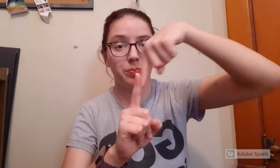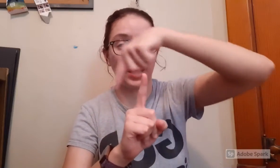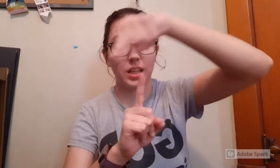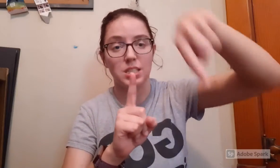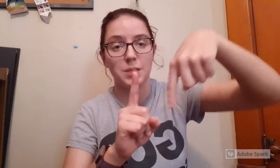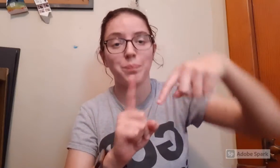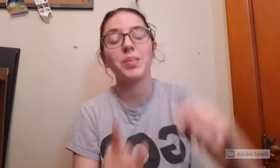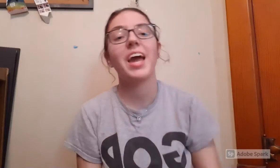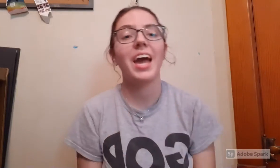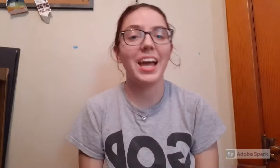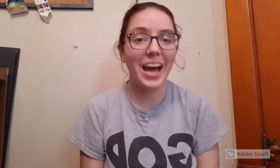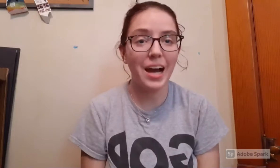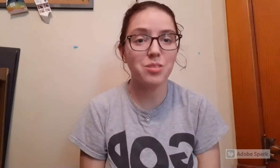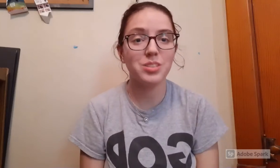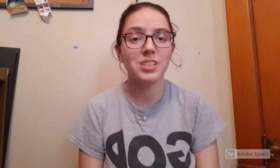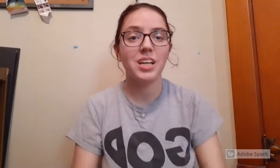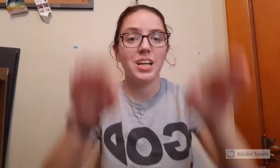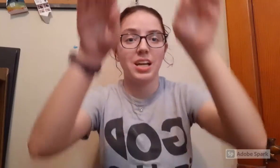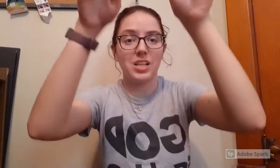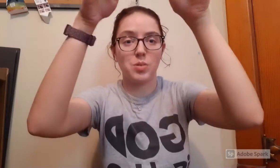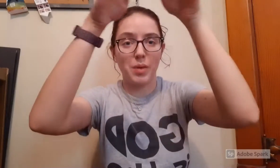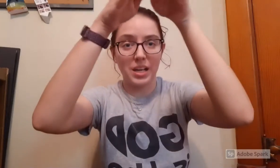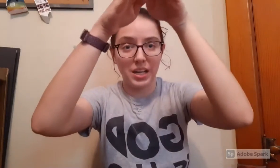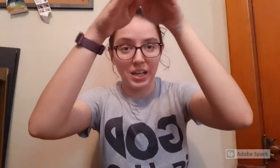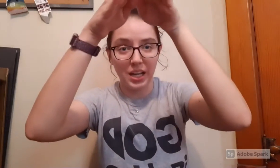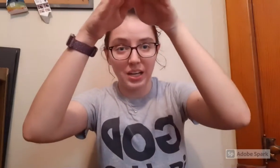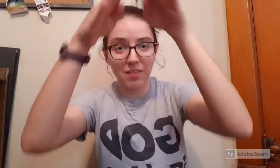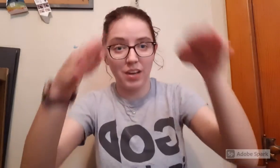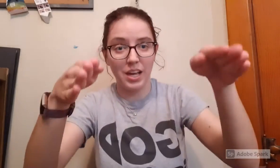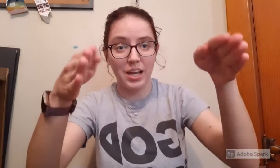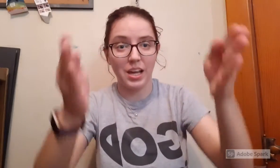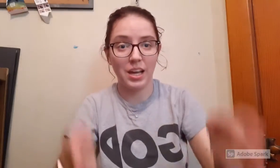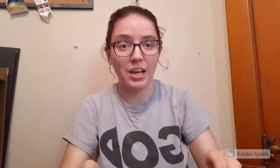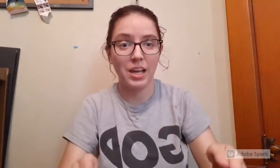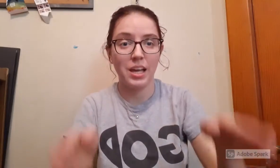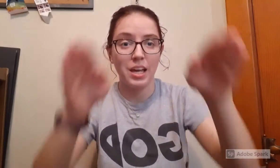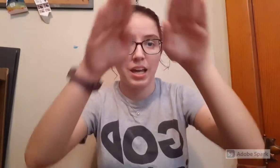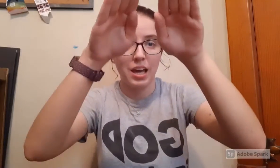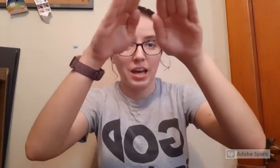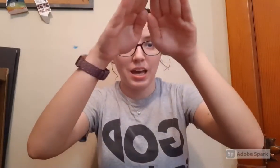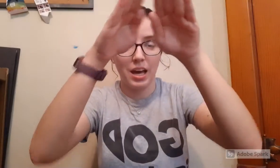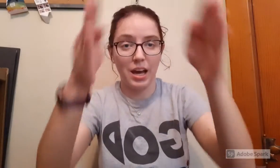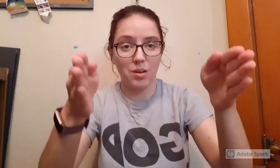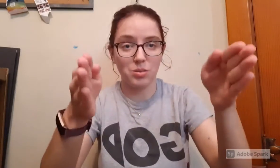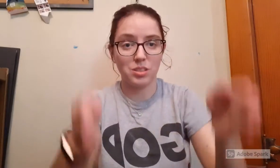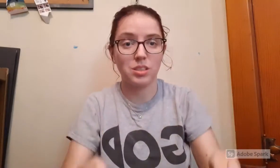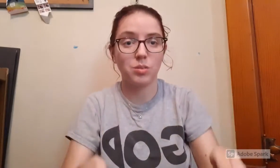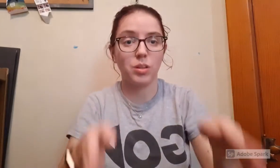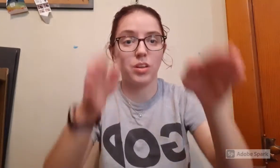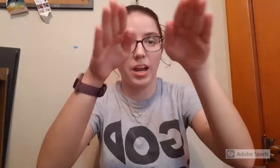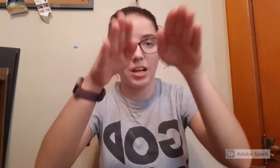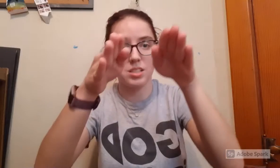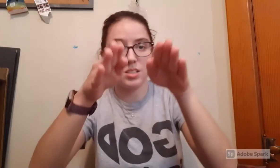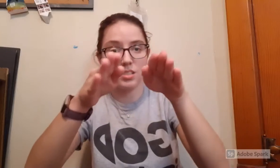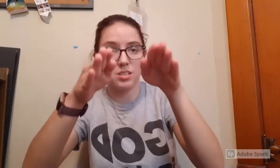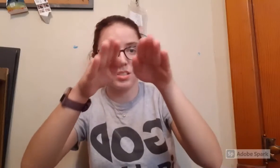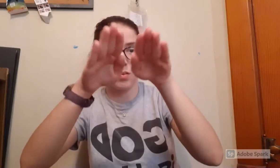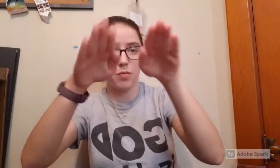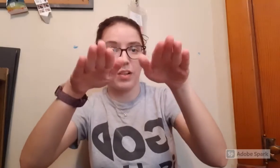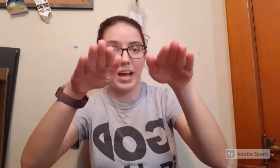this. And house is you make kind of a house with your hands, so flat